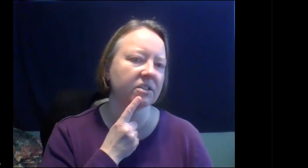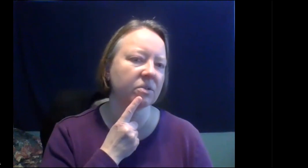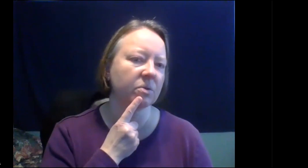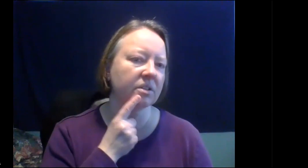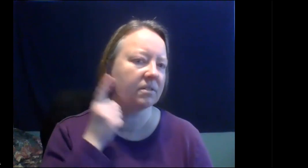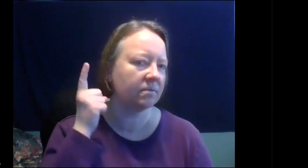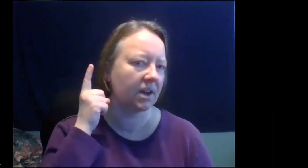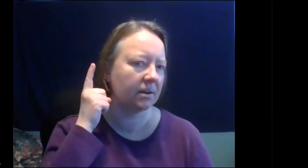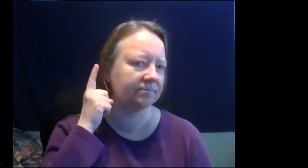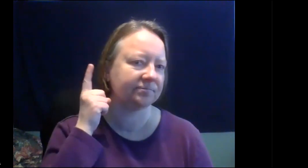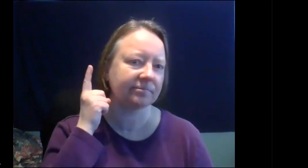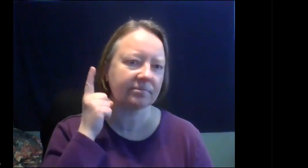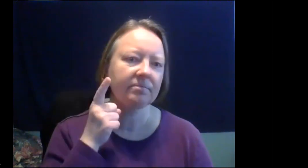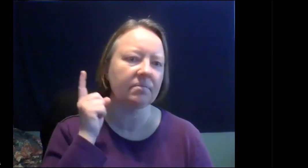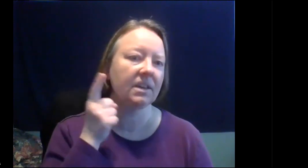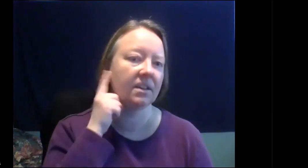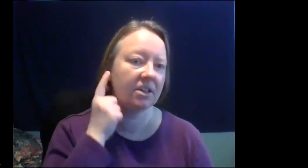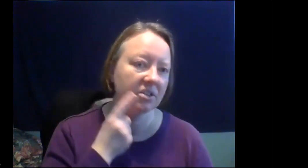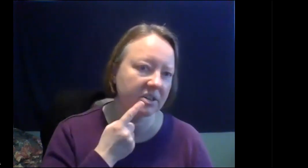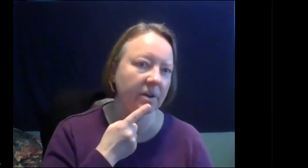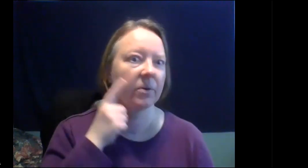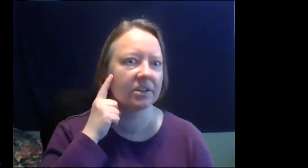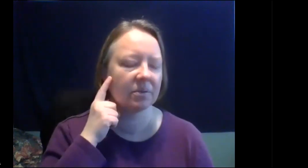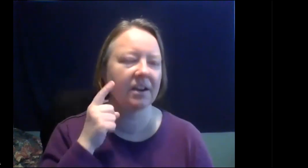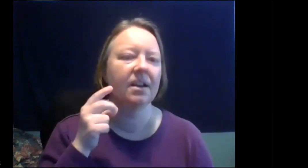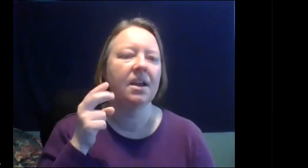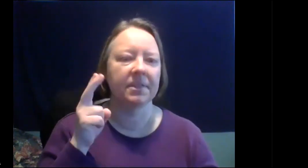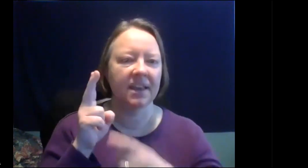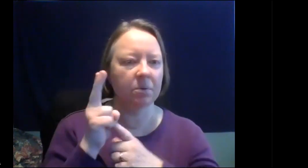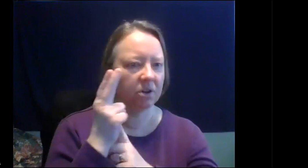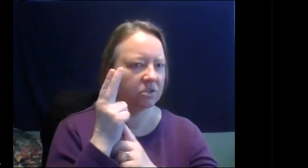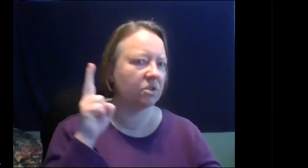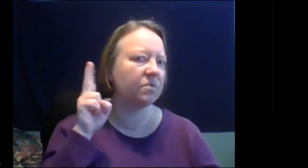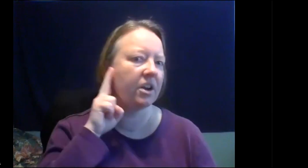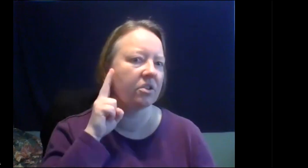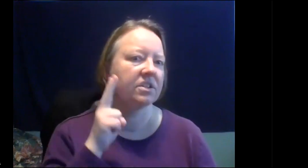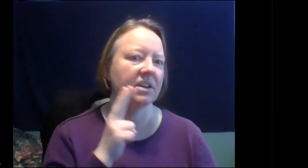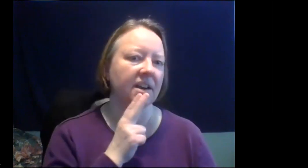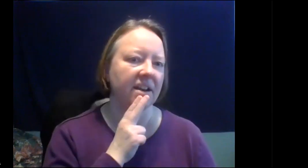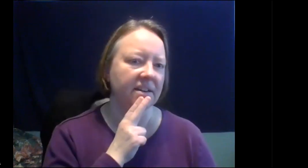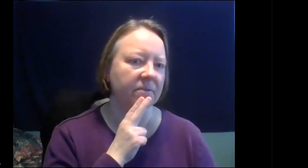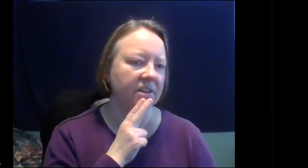in school, either this way or this way, but they will use two fingers to indicate